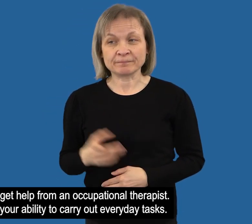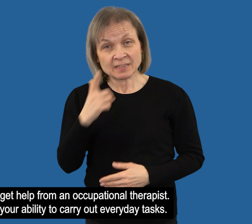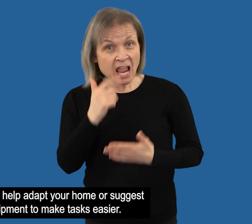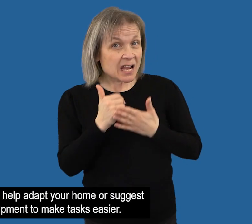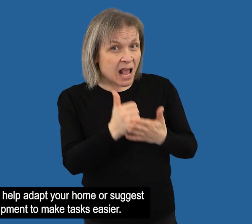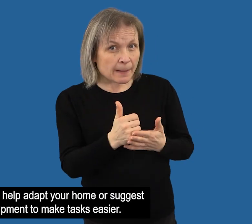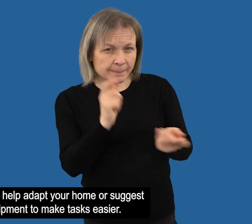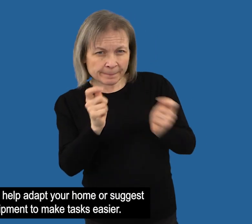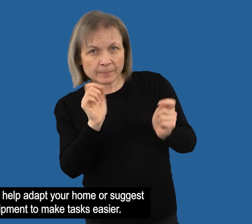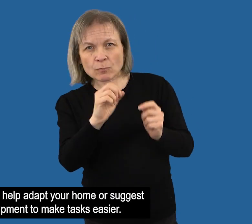tasks.